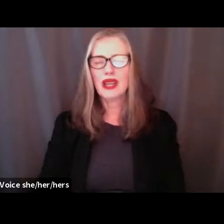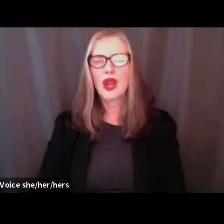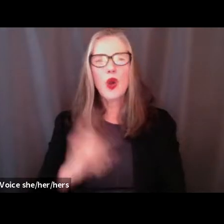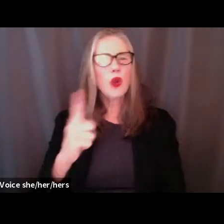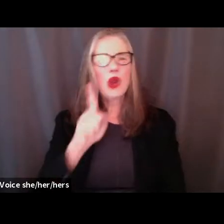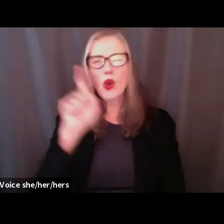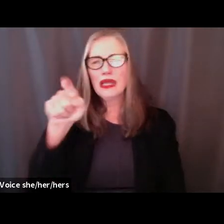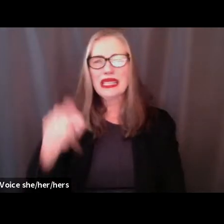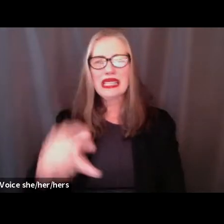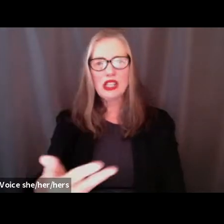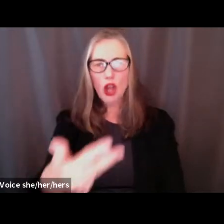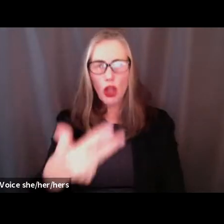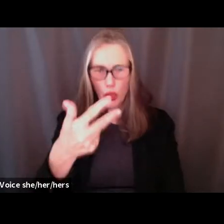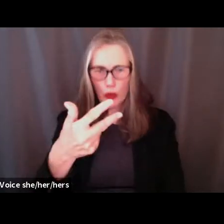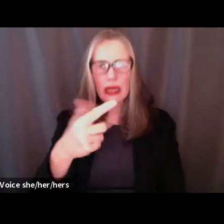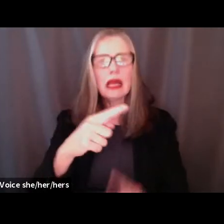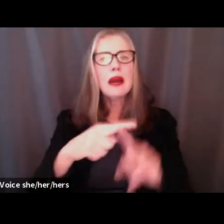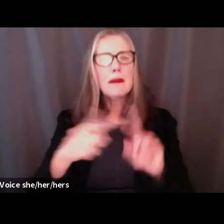We